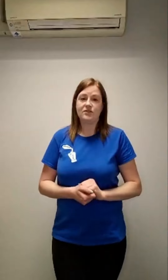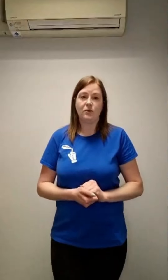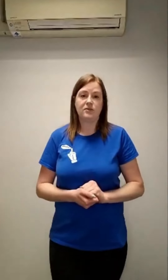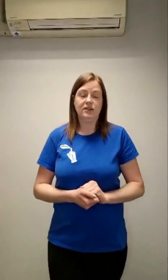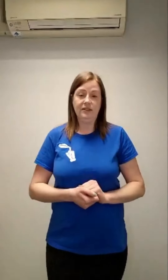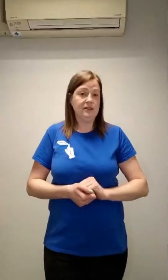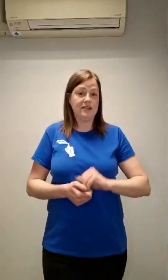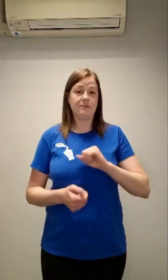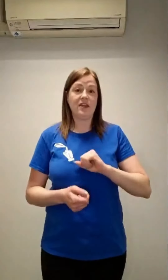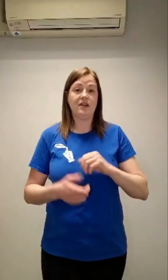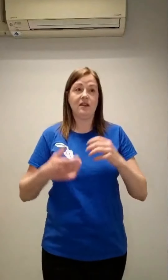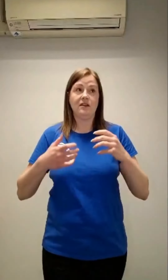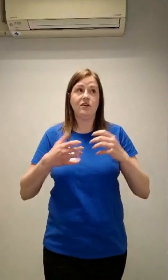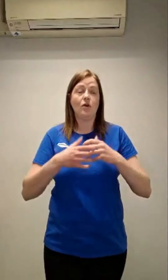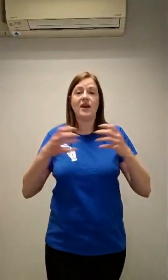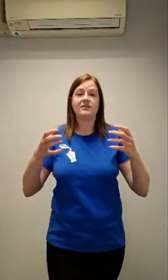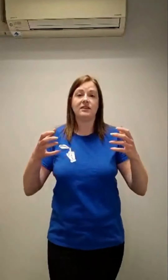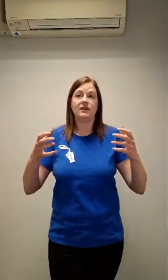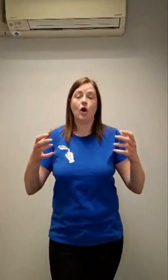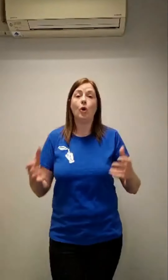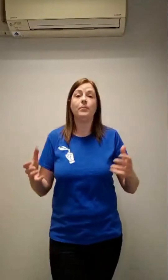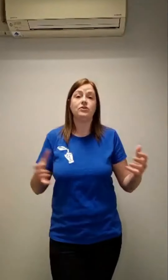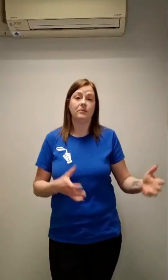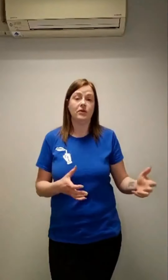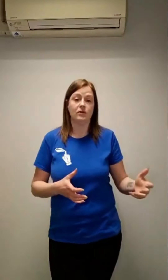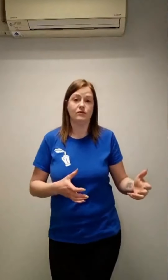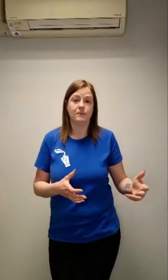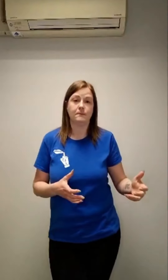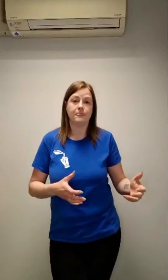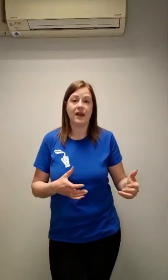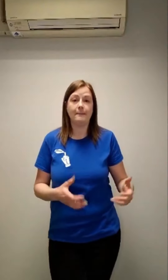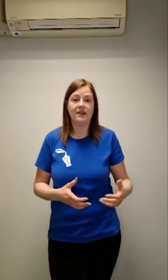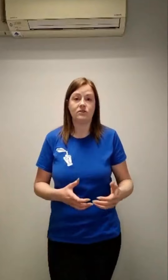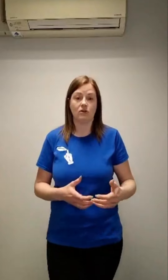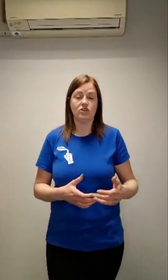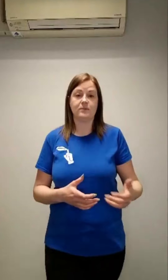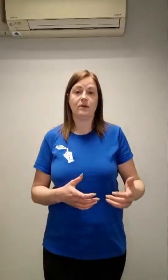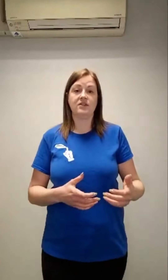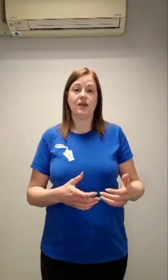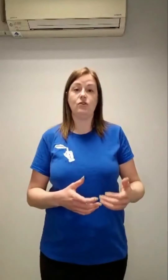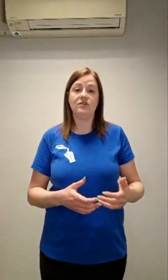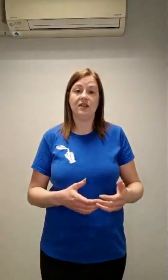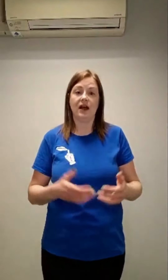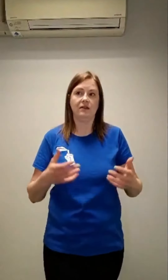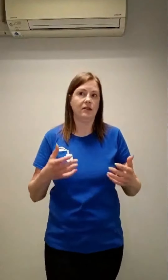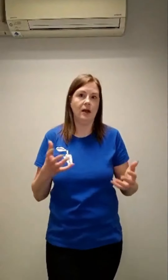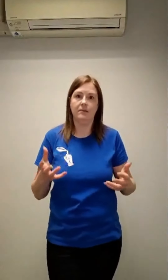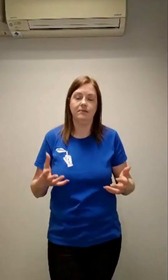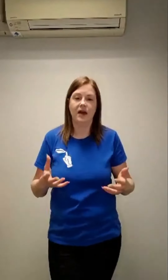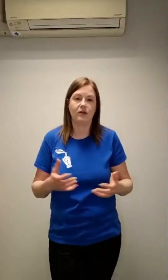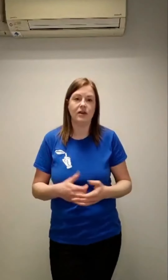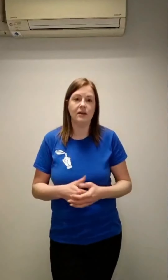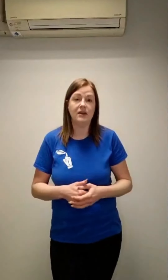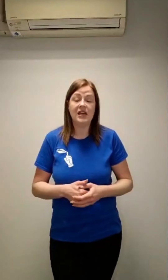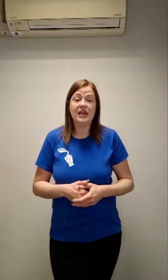called something known as hop to move, and our methodology is broken down using that acronym,